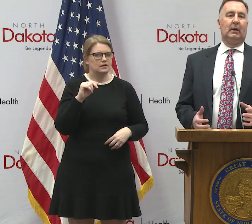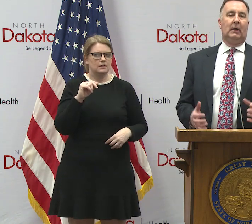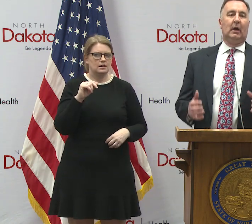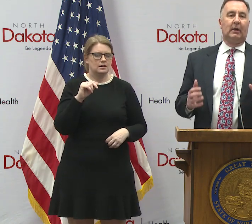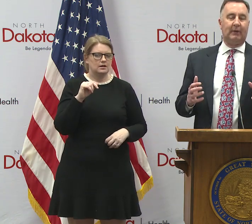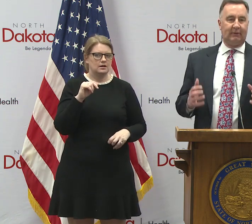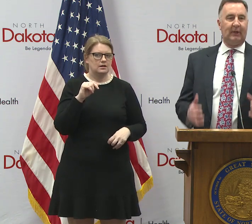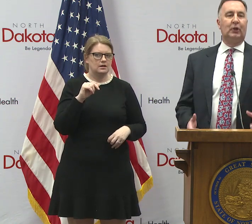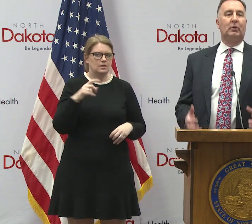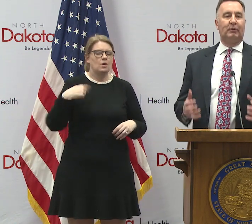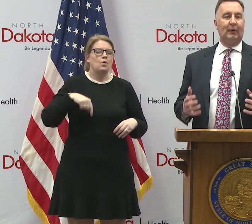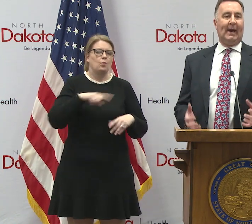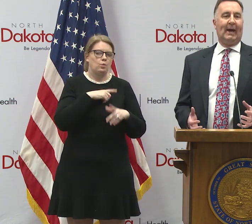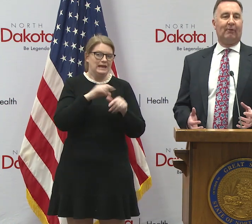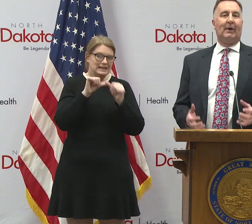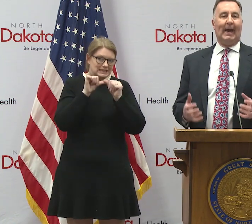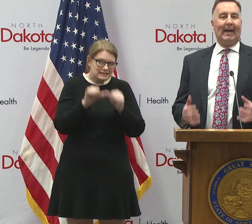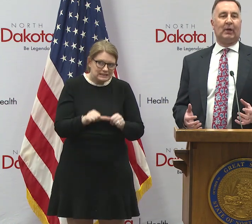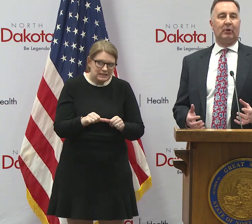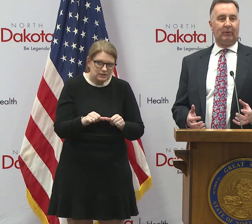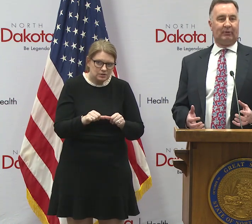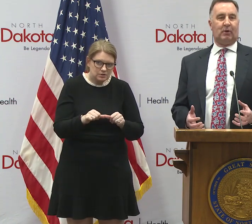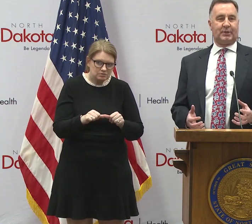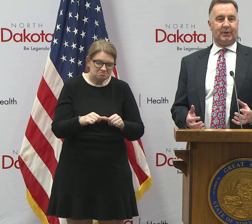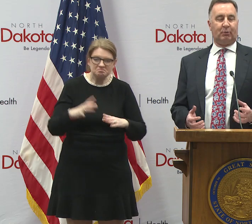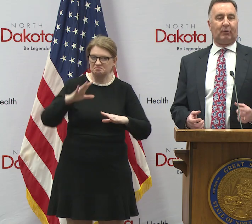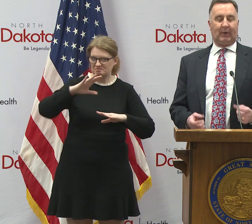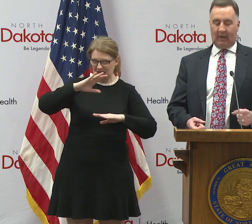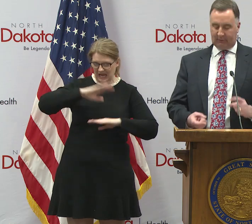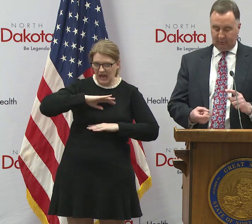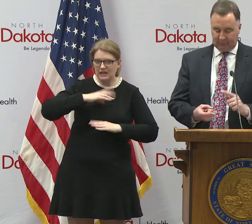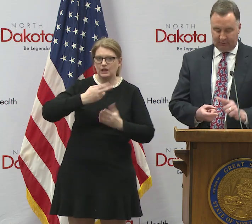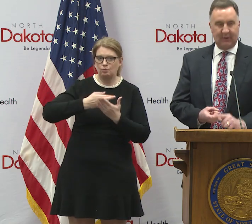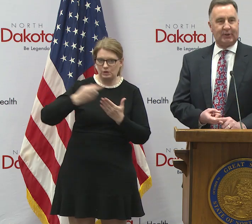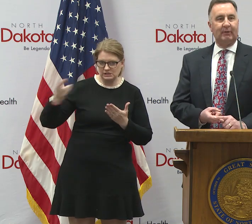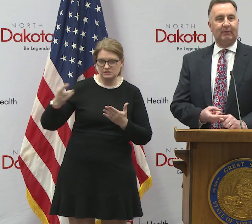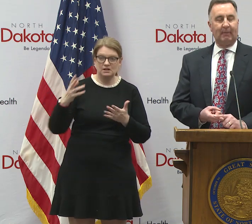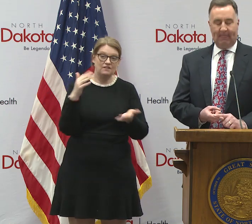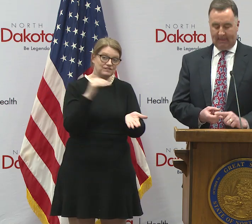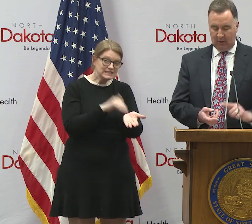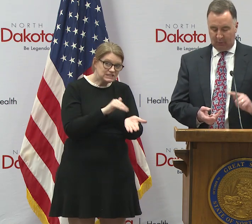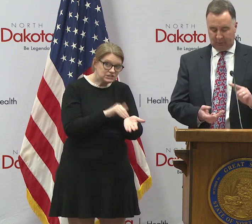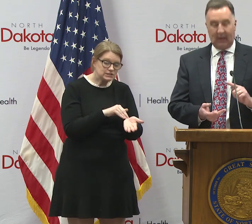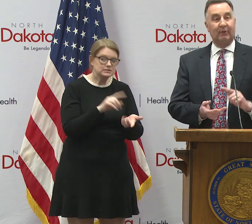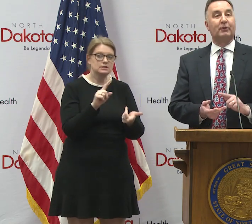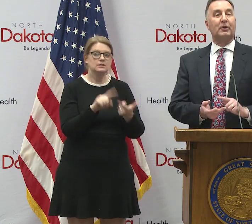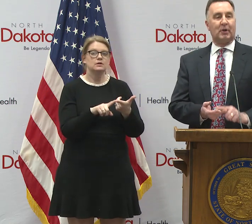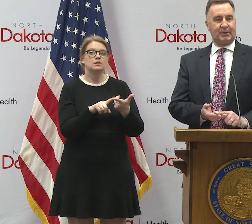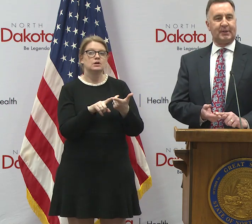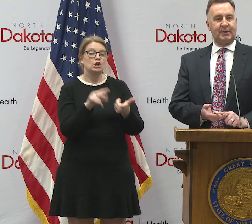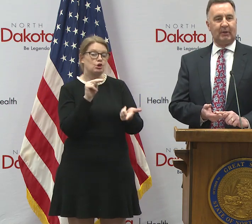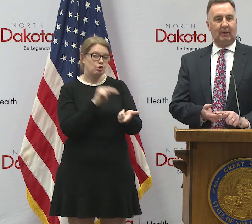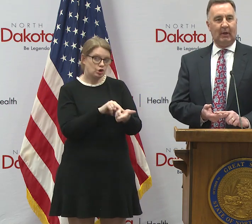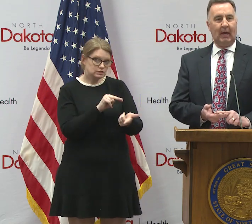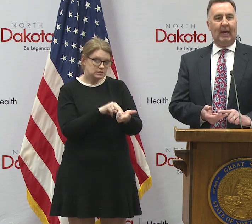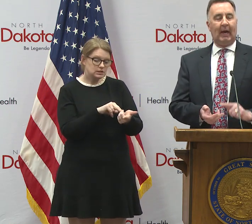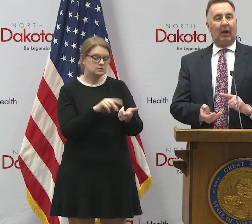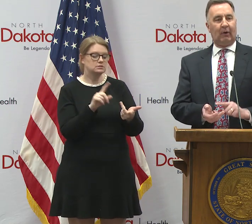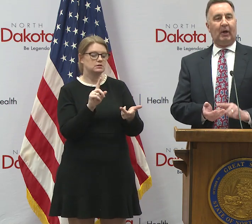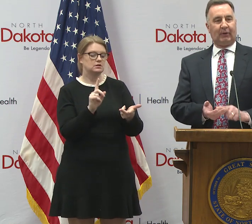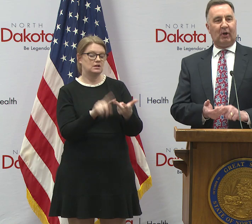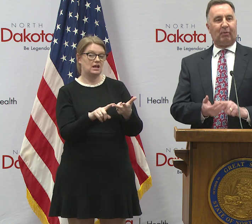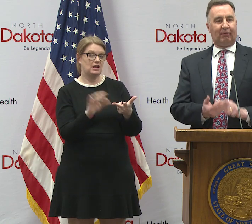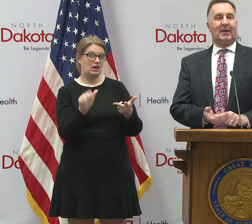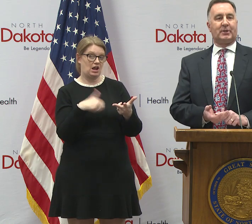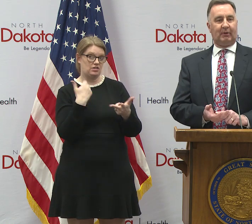We continue to have adequate resources with regards to physicians, with regards to nurses, and